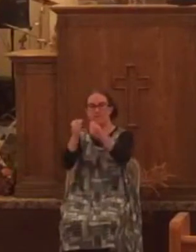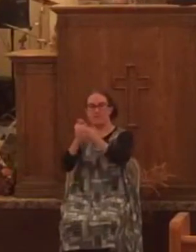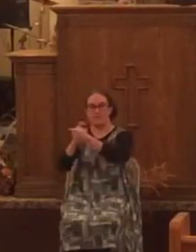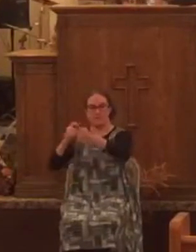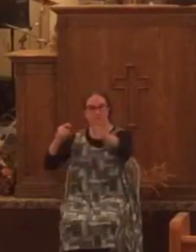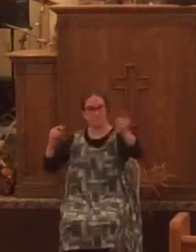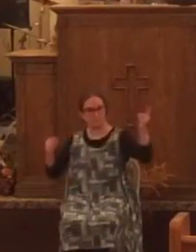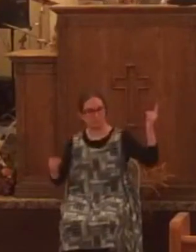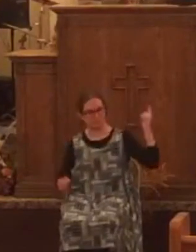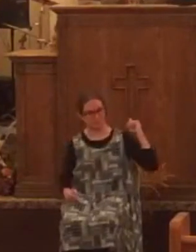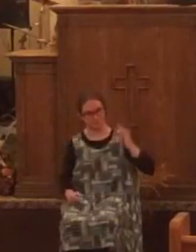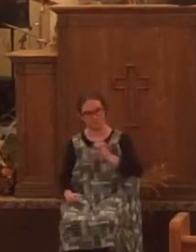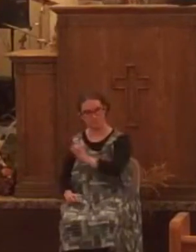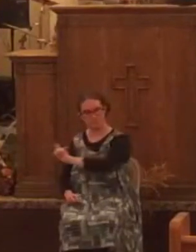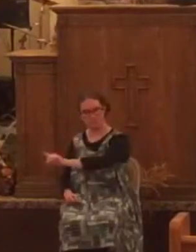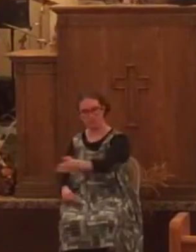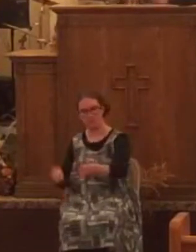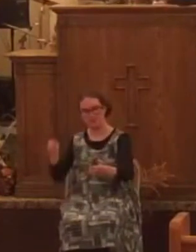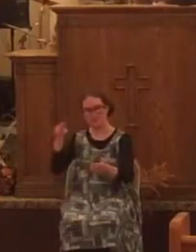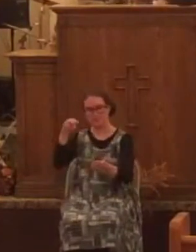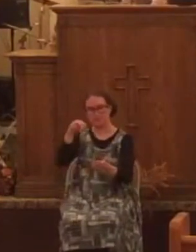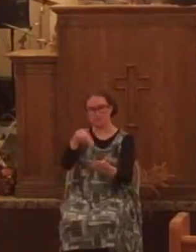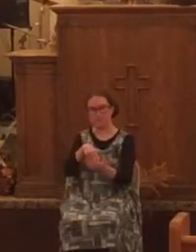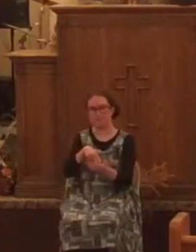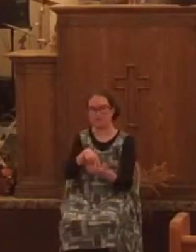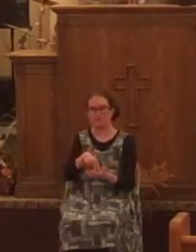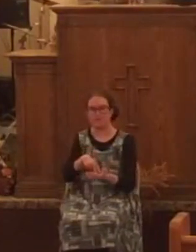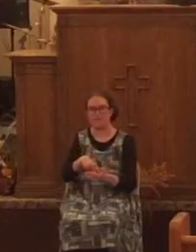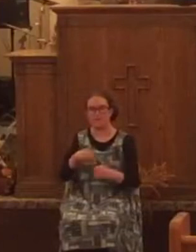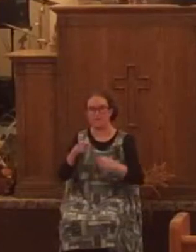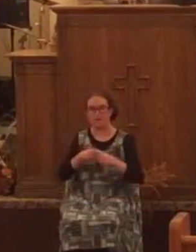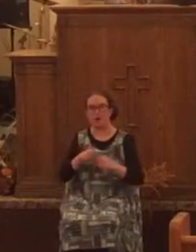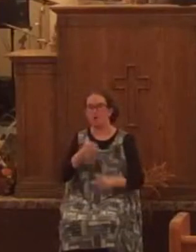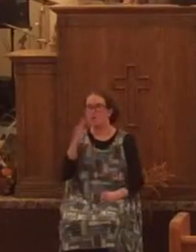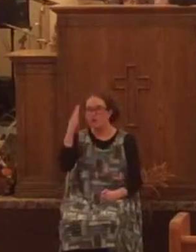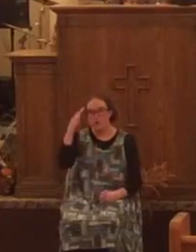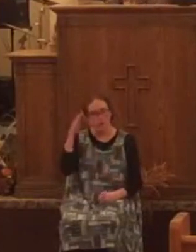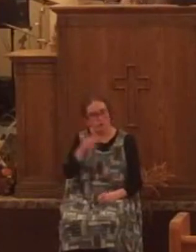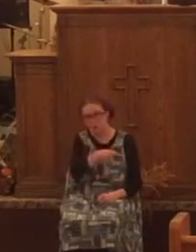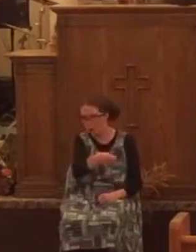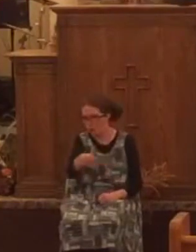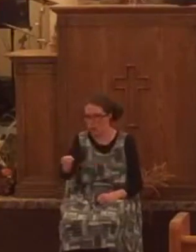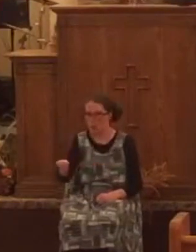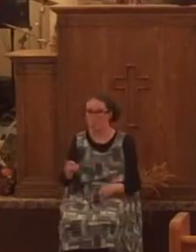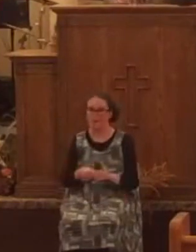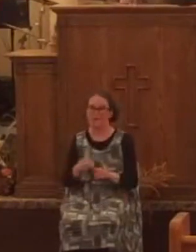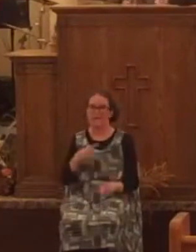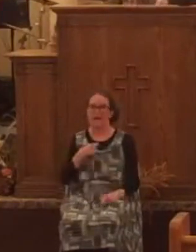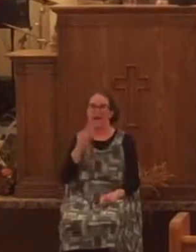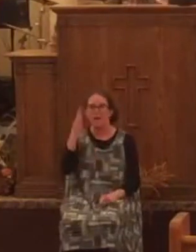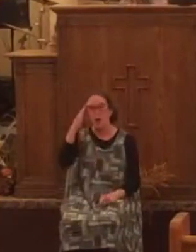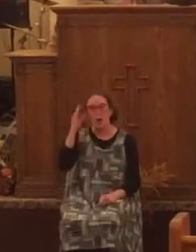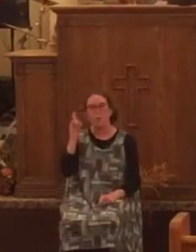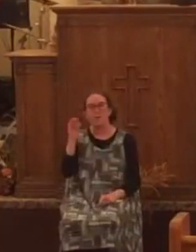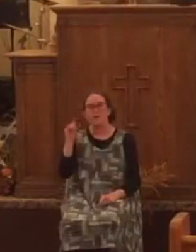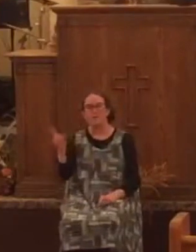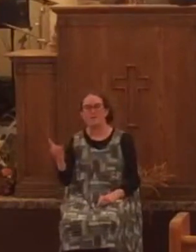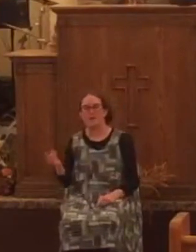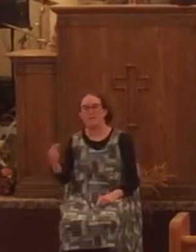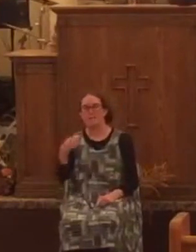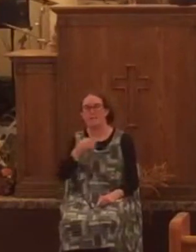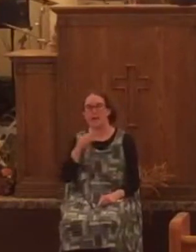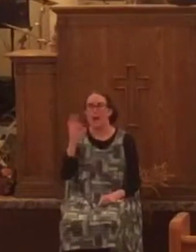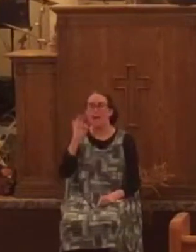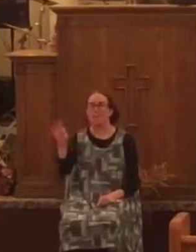my money around. Set my feet on solid ground. You don't know like I know what he's done for me. Amen.